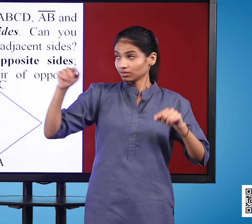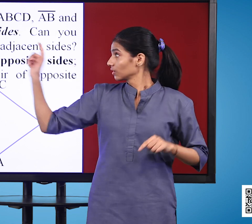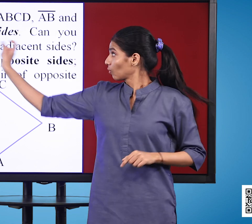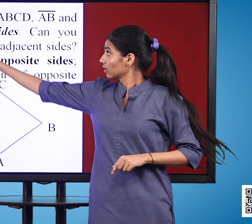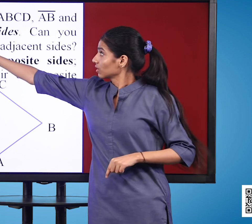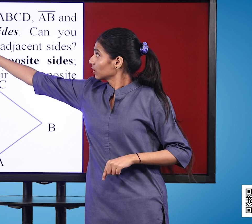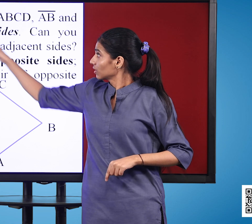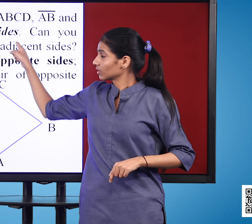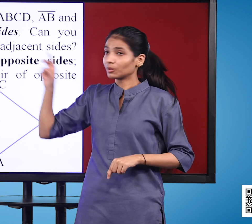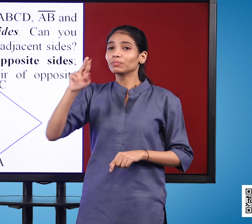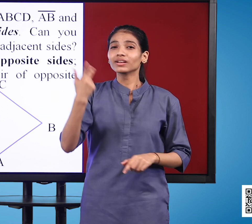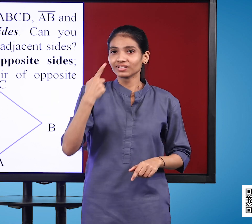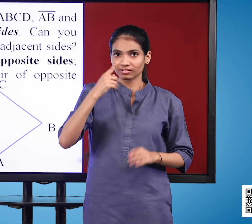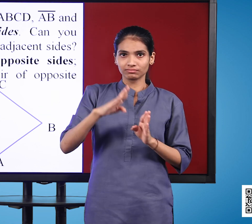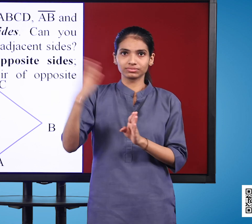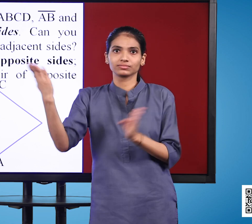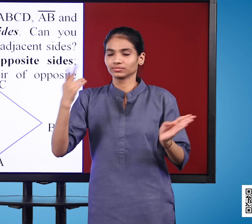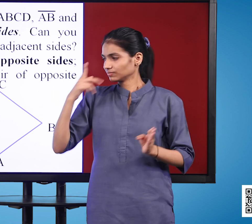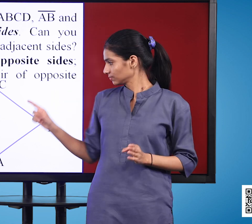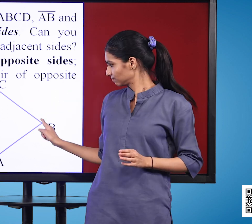AB and BC are adjacent sides.